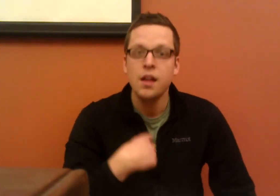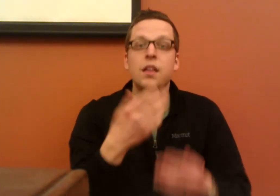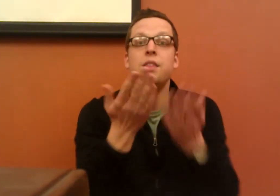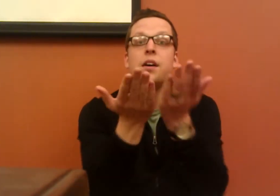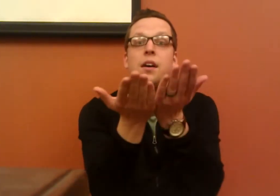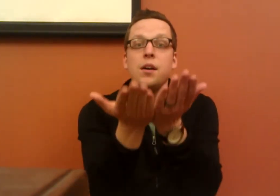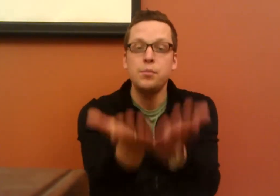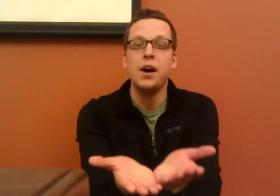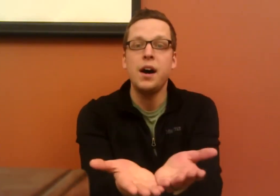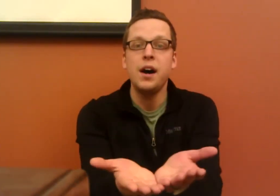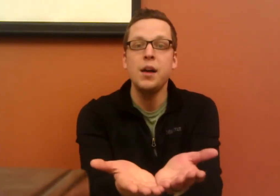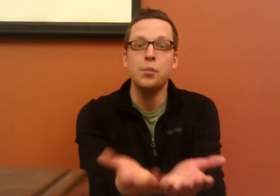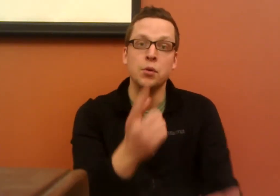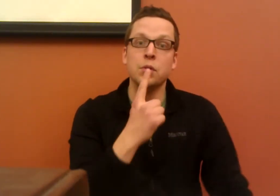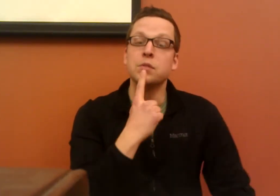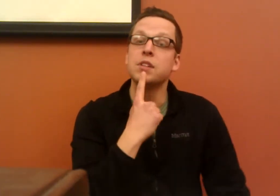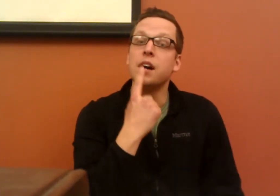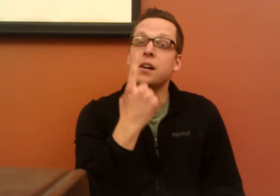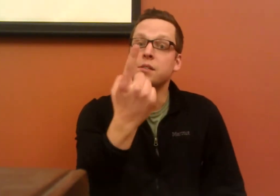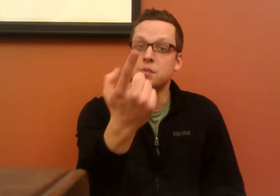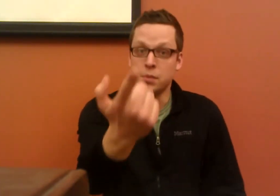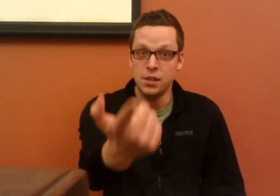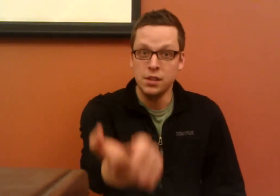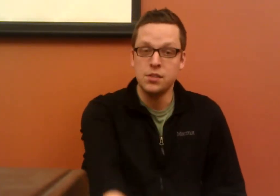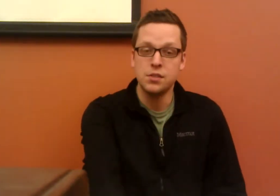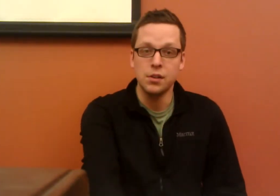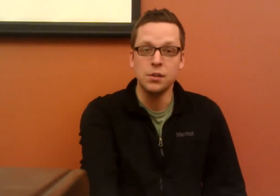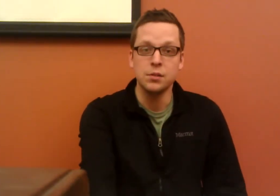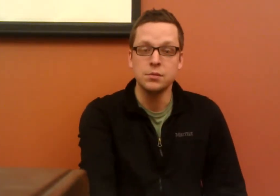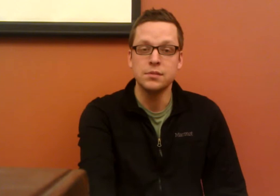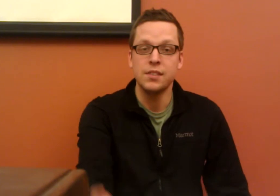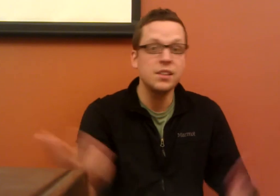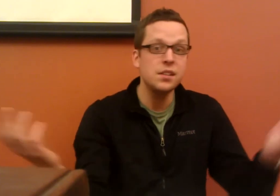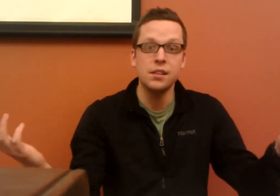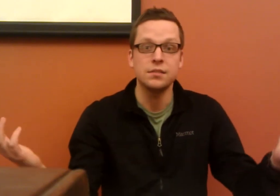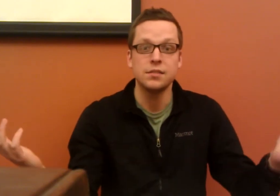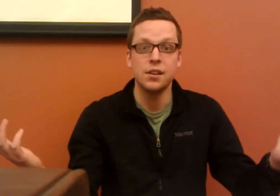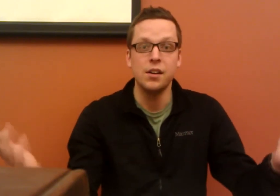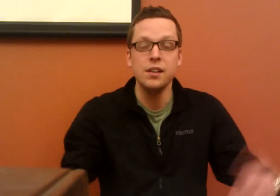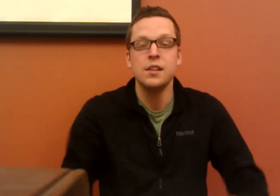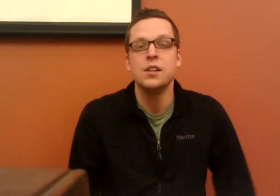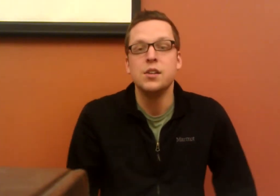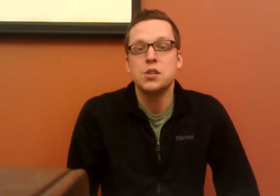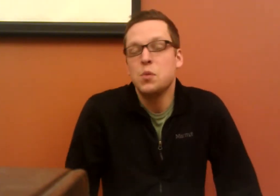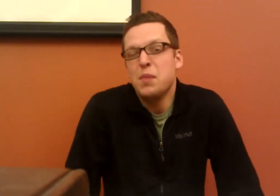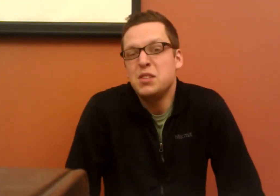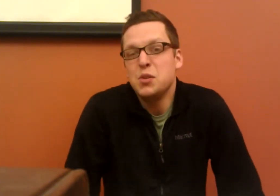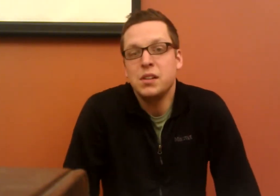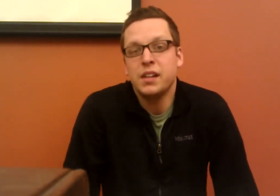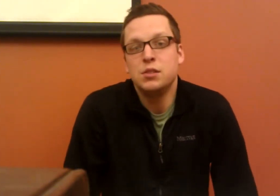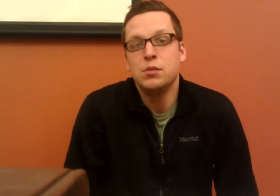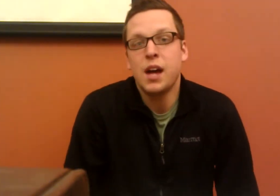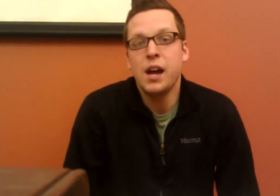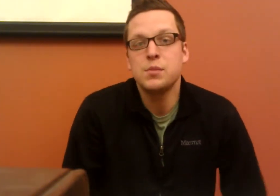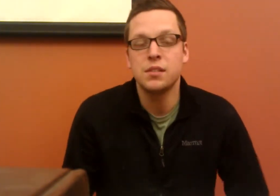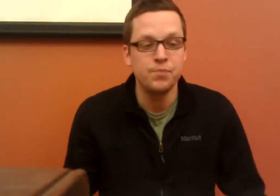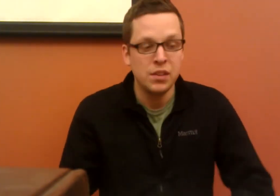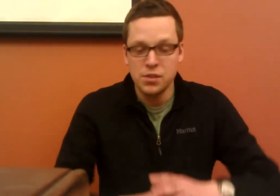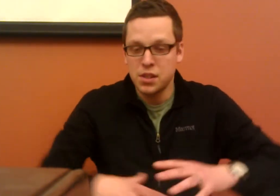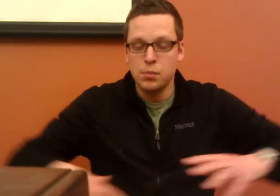the Bible tells me so. And that's it, alright? So we might do it like two times, and there's going to